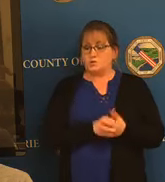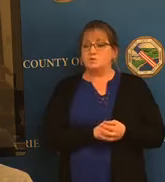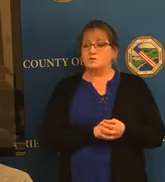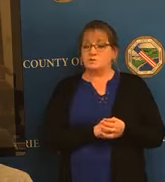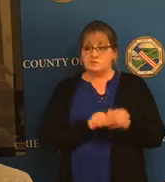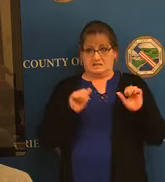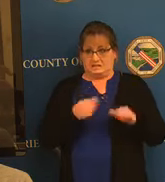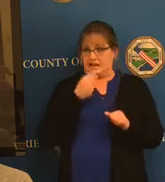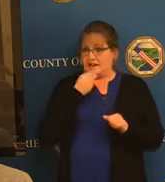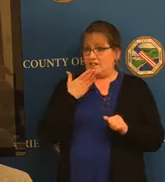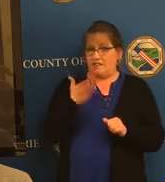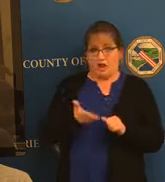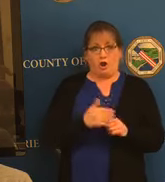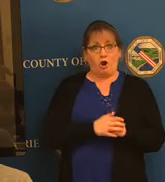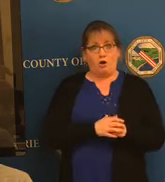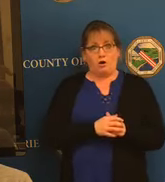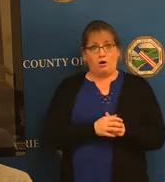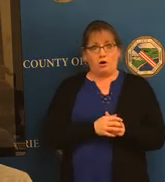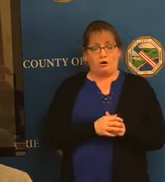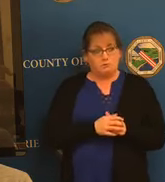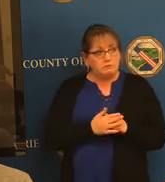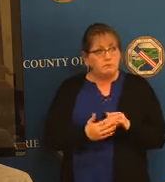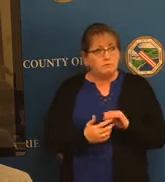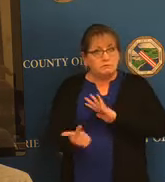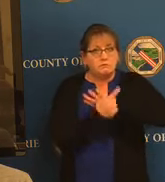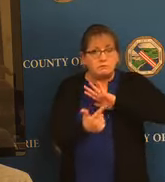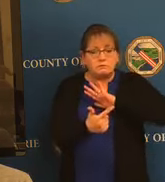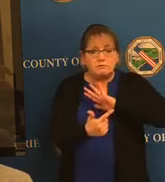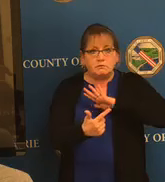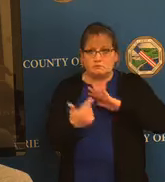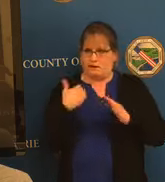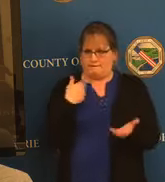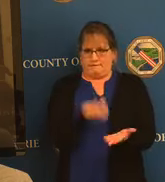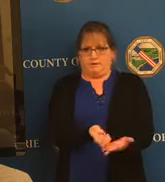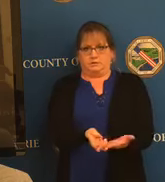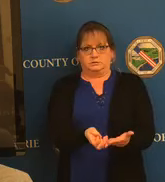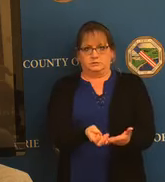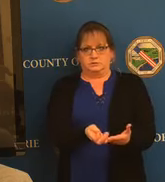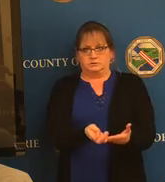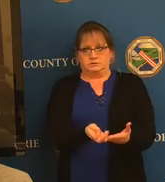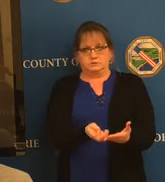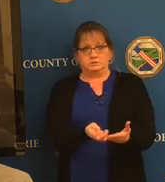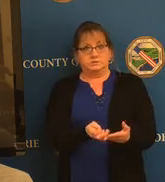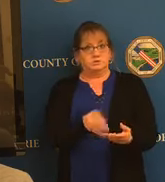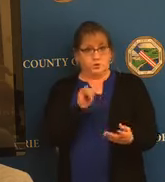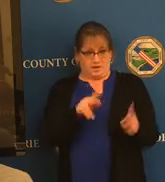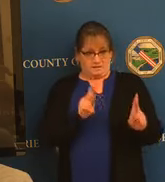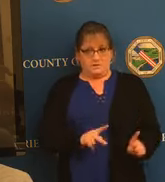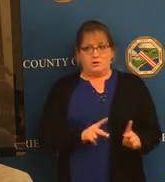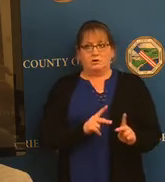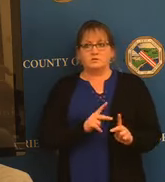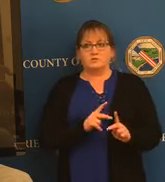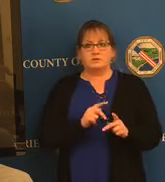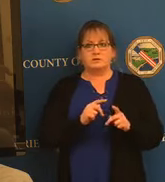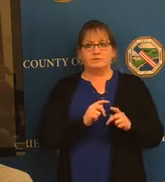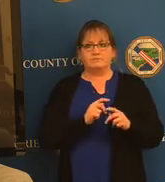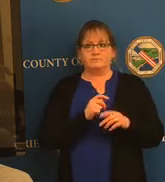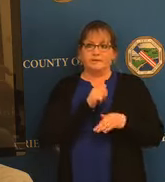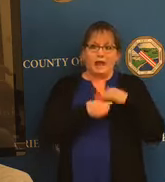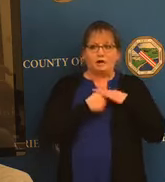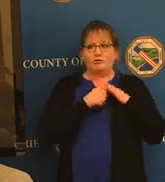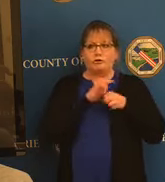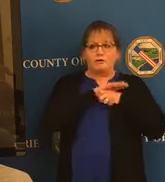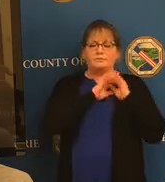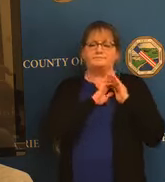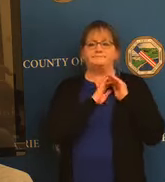and beverage in the facility, we had the evidence. And so then the sanitarian went out